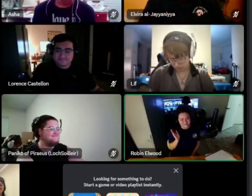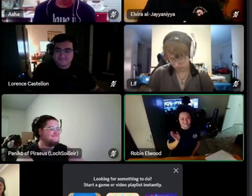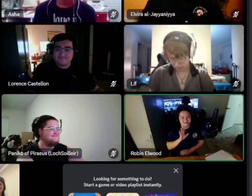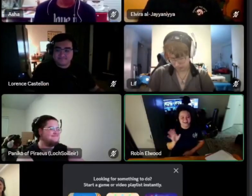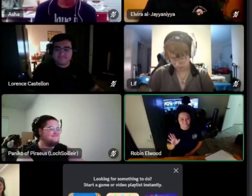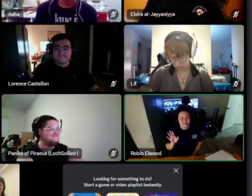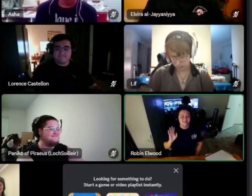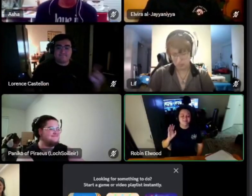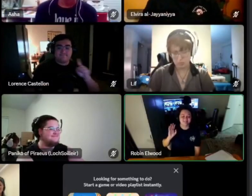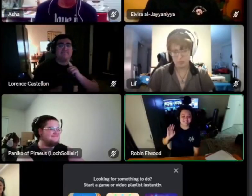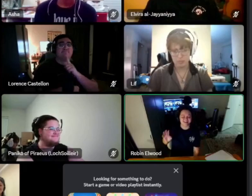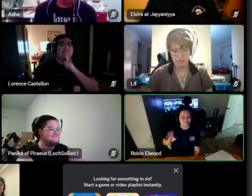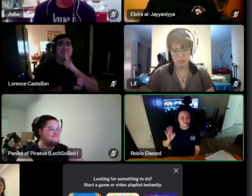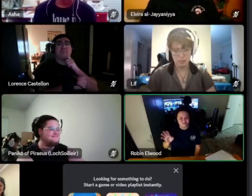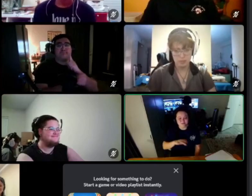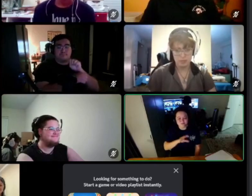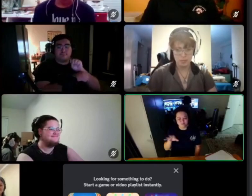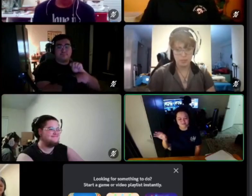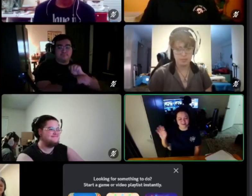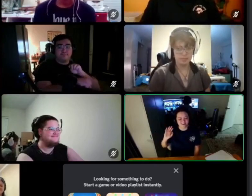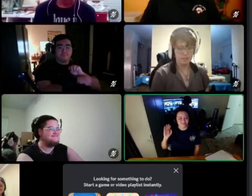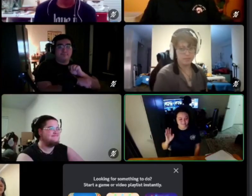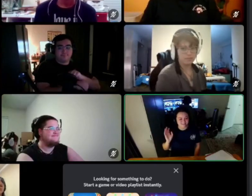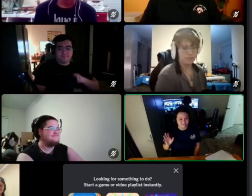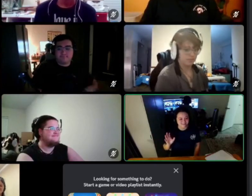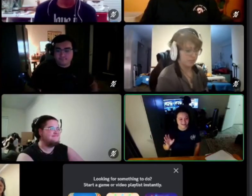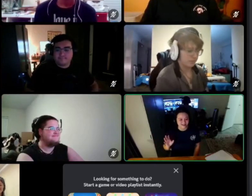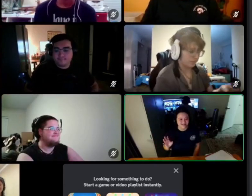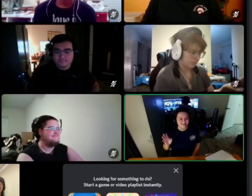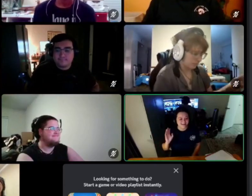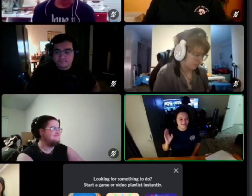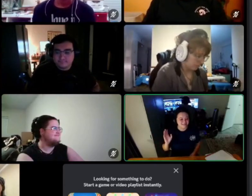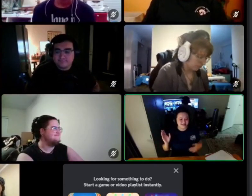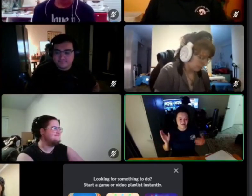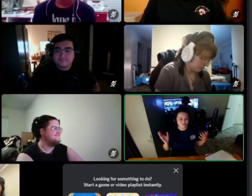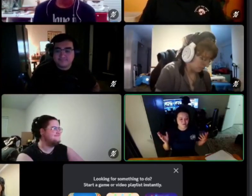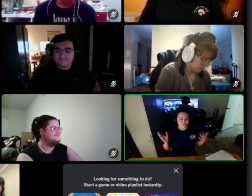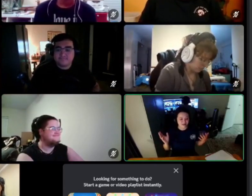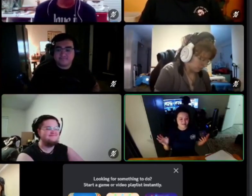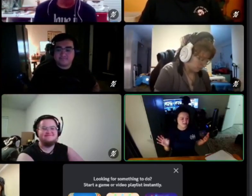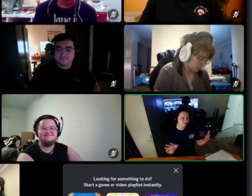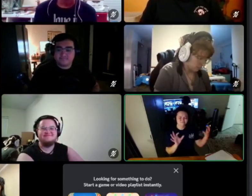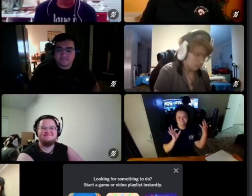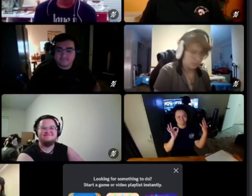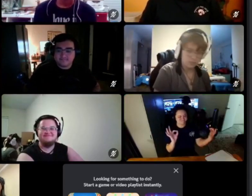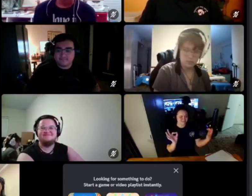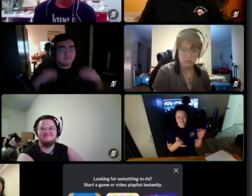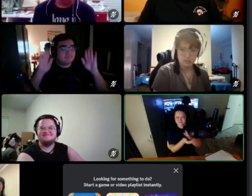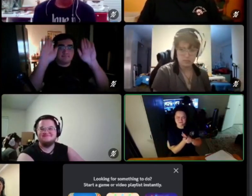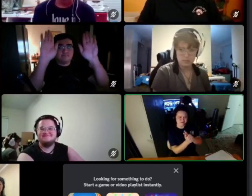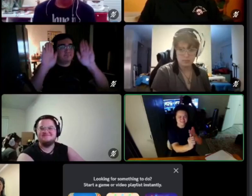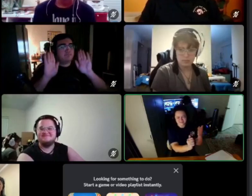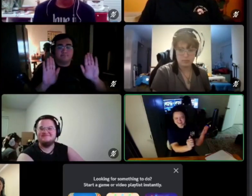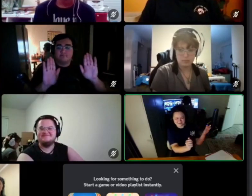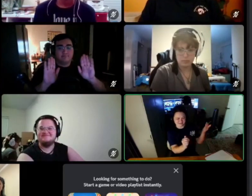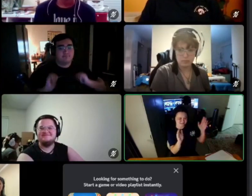Strange, I know, but there's like multiple bald guys on the internet, and they all are like super skilled,